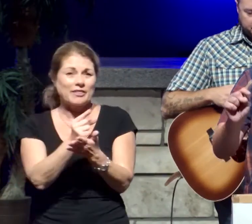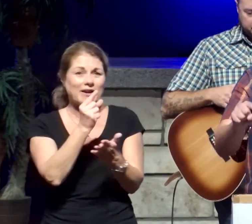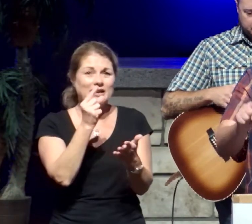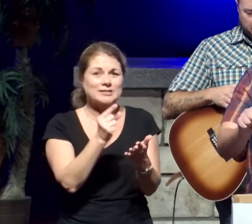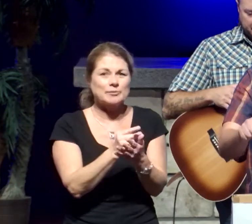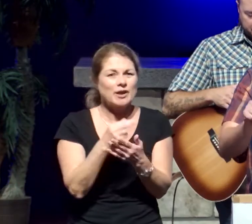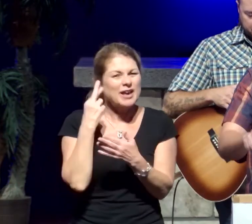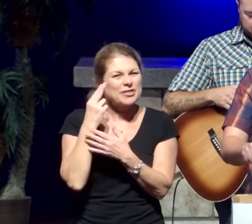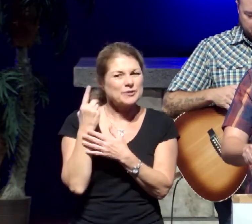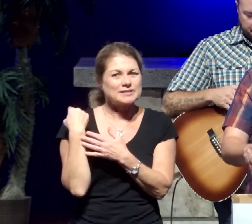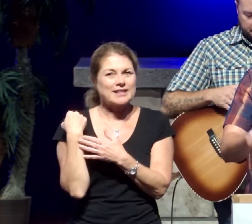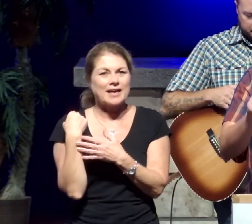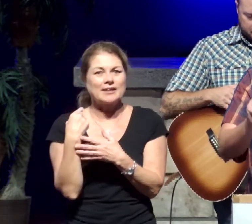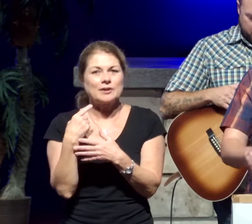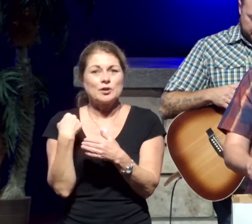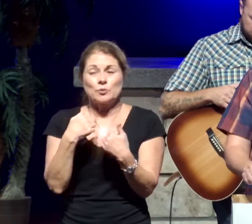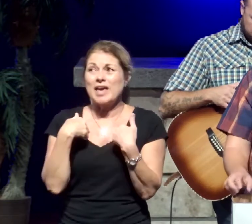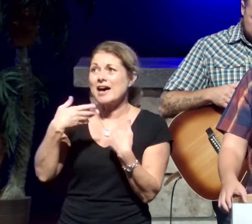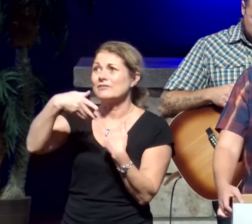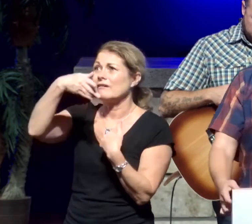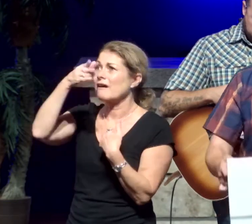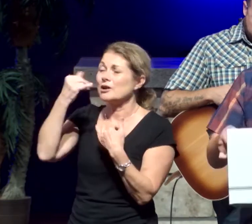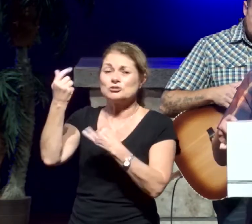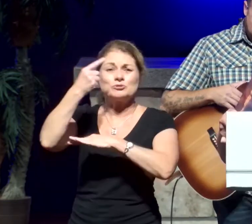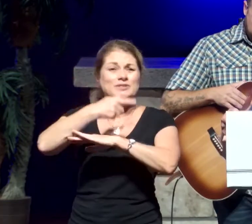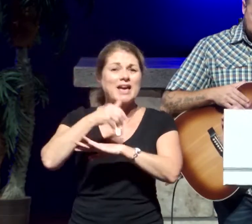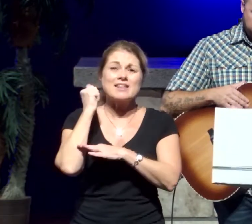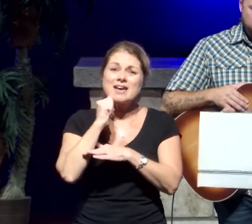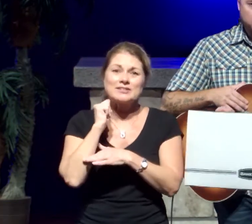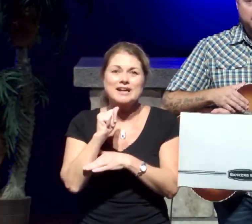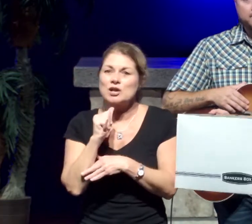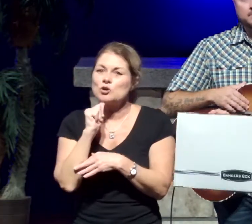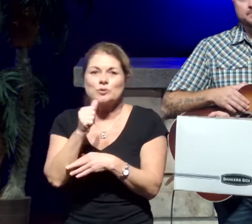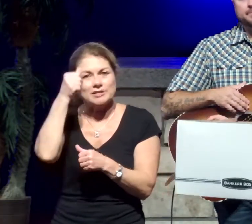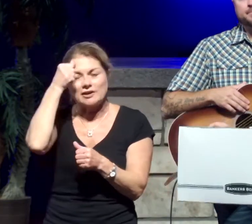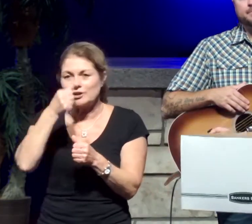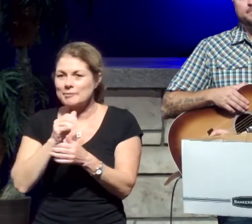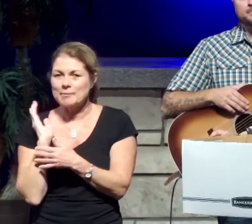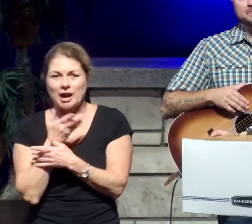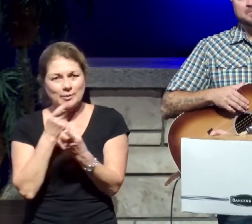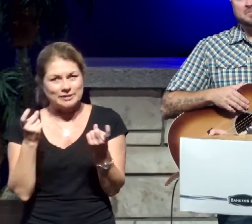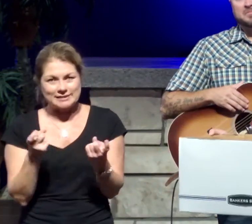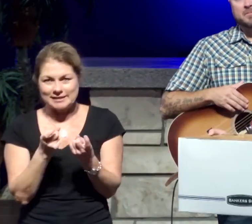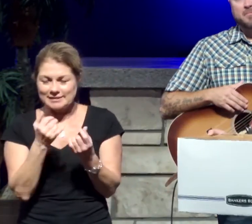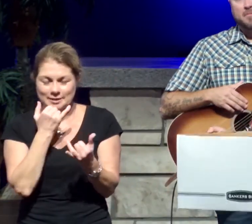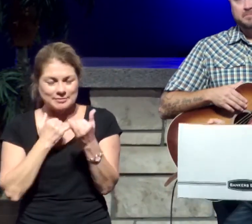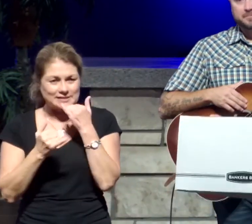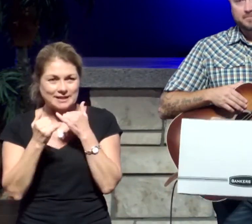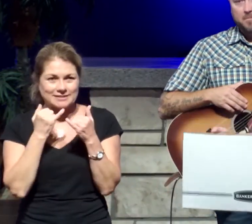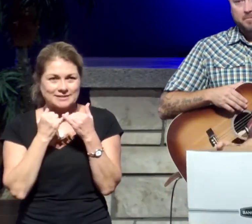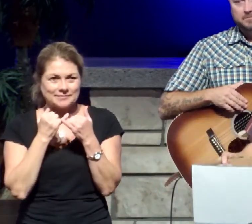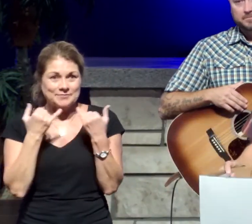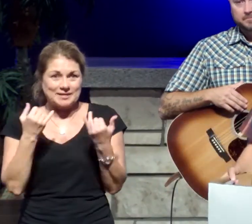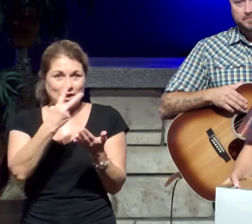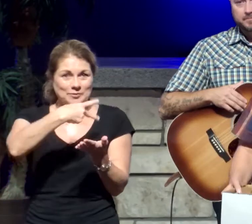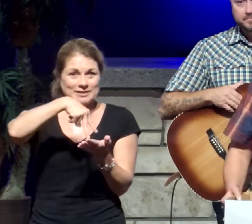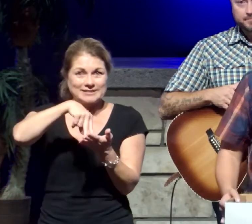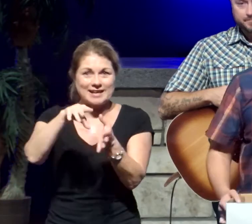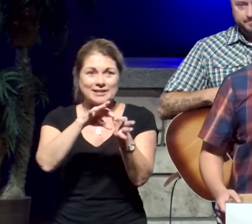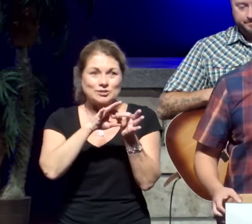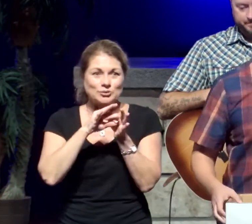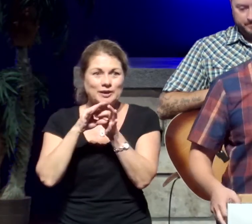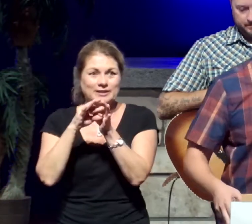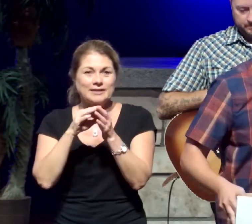fact that we have a God today and every day who will not keep a record of our wrongs. Let's stand now and let's join